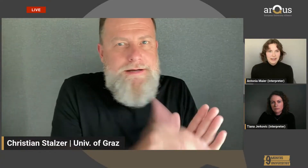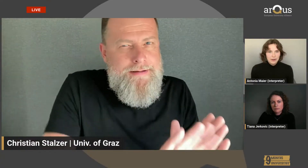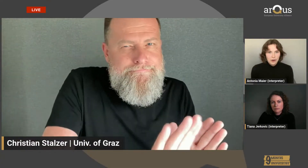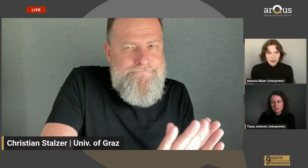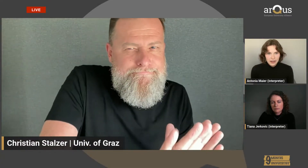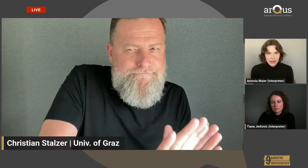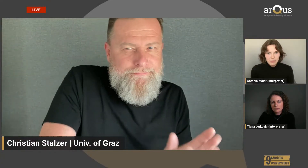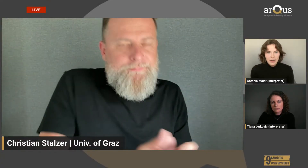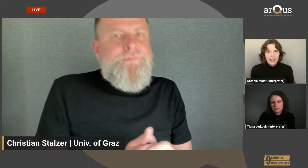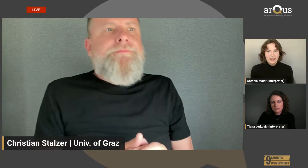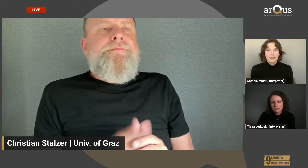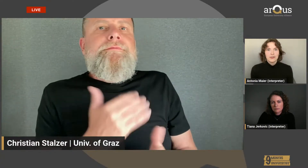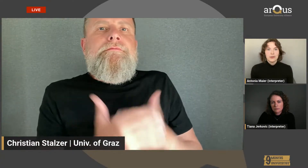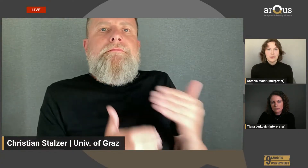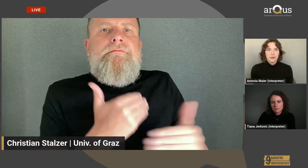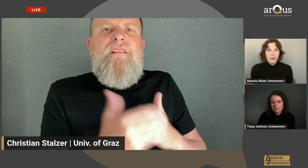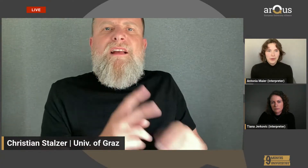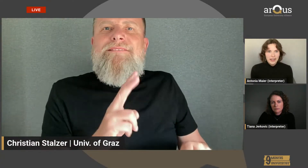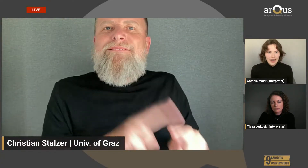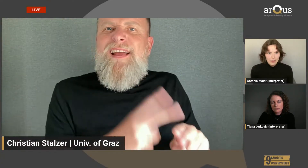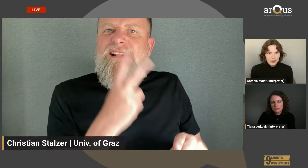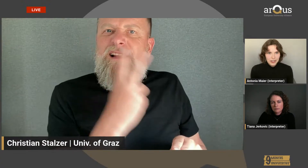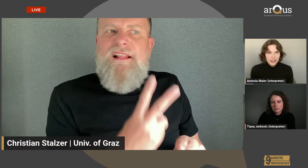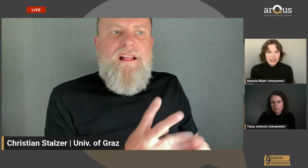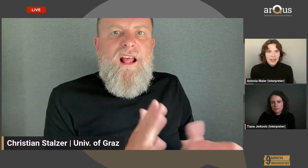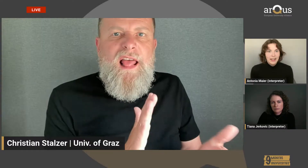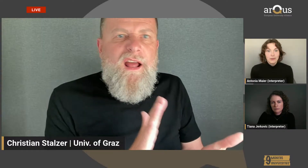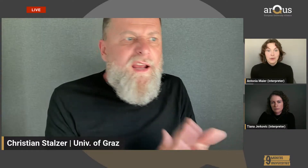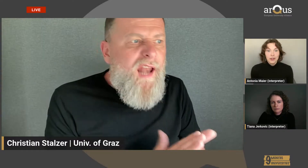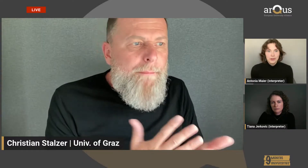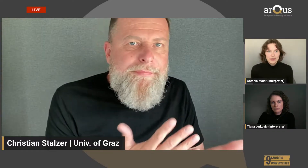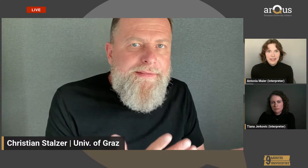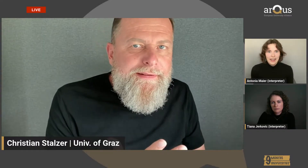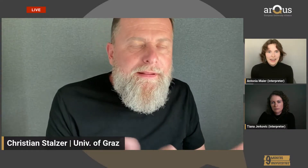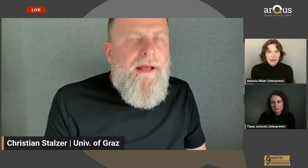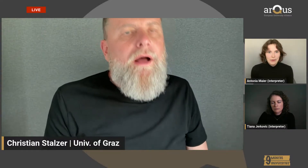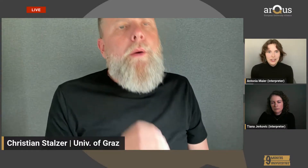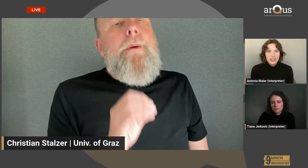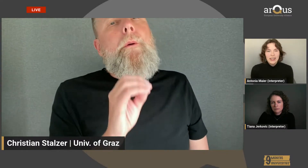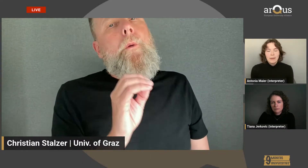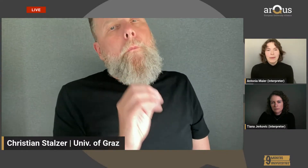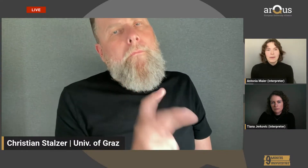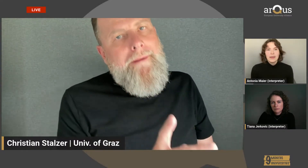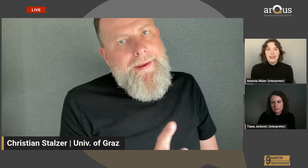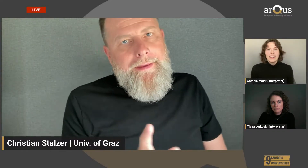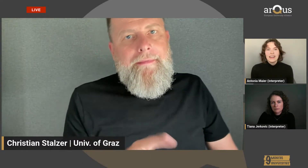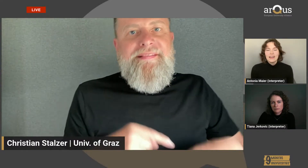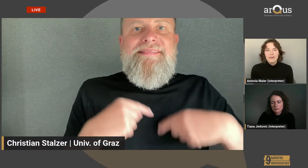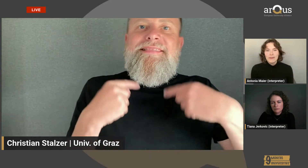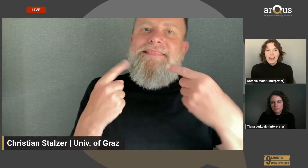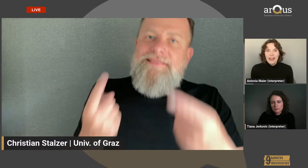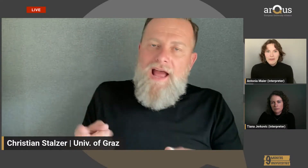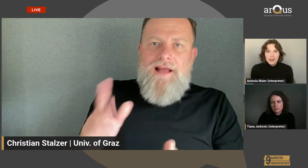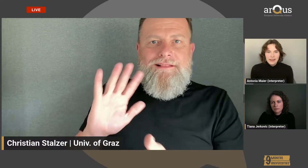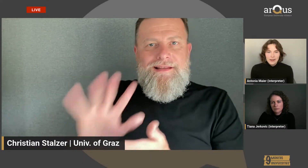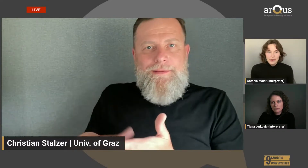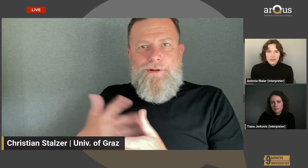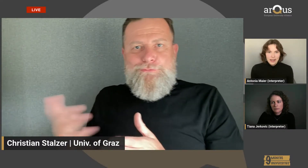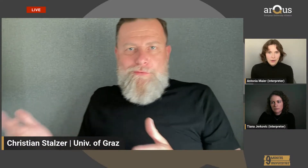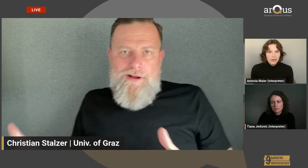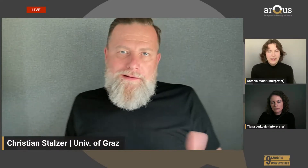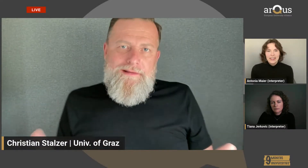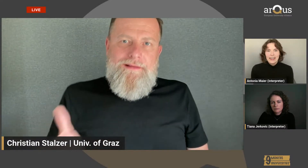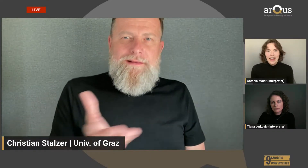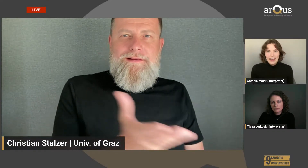maybe get a cochlear implant, to use spoken language and to not use sign language, maybe if everything